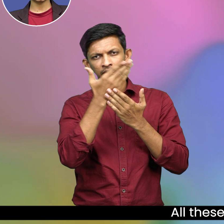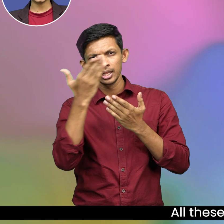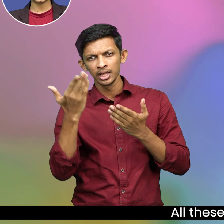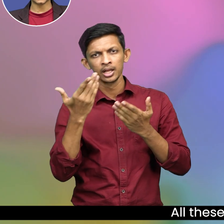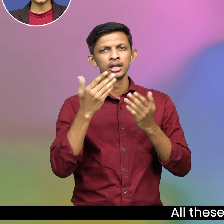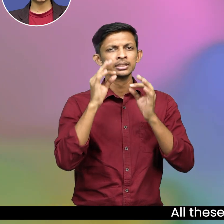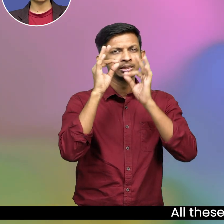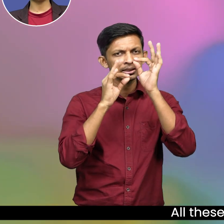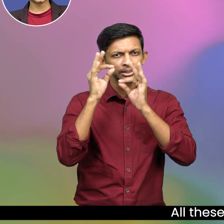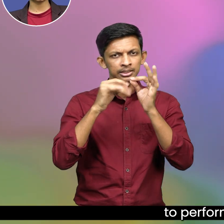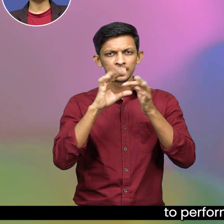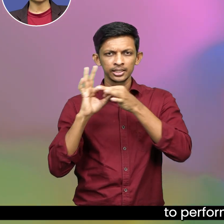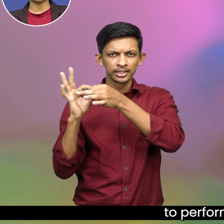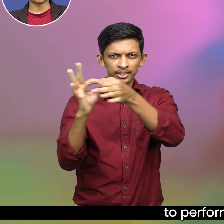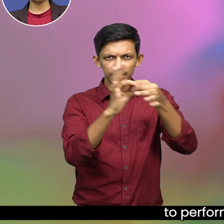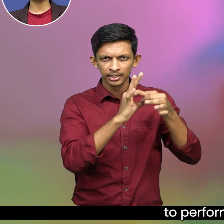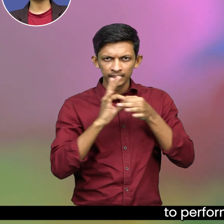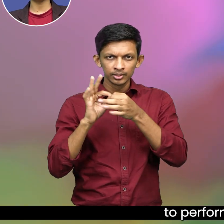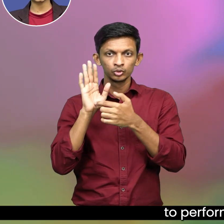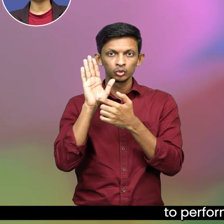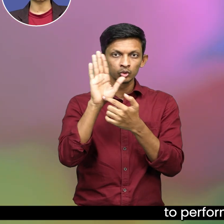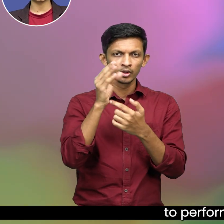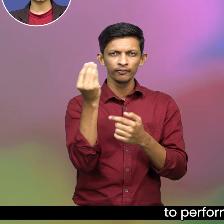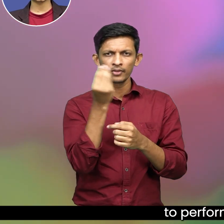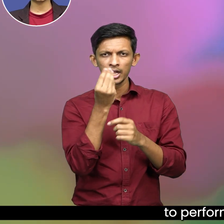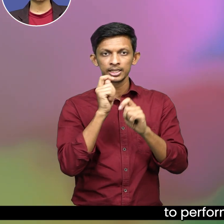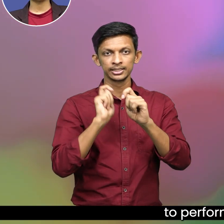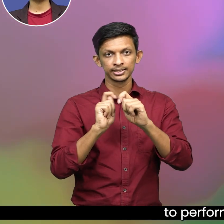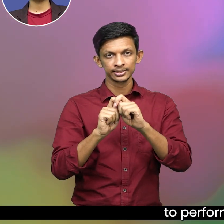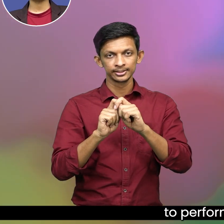All these cells coordinate to perform some functions.